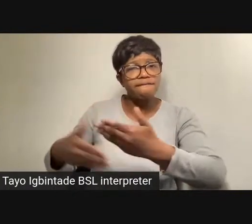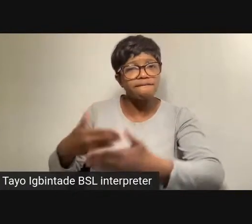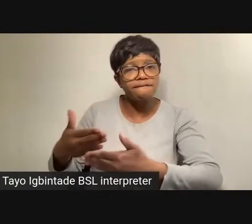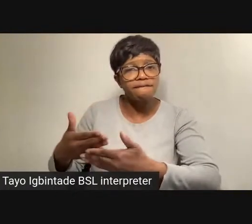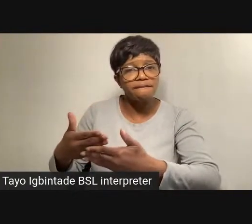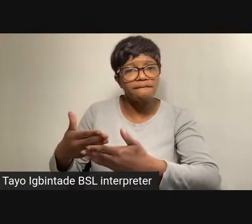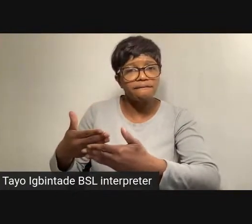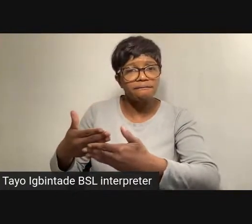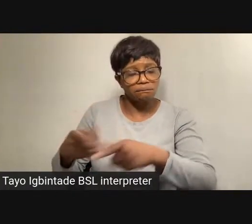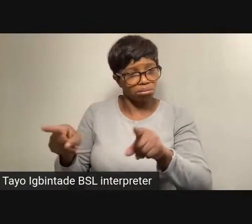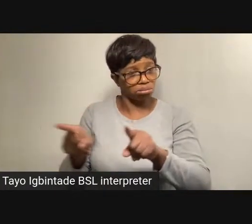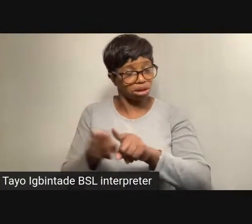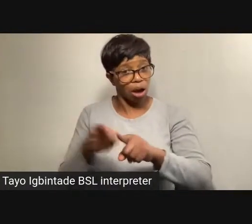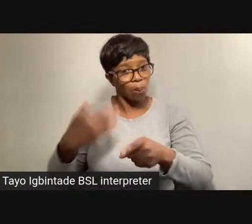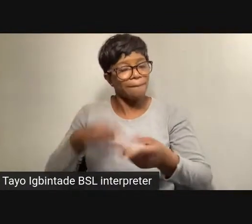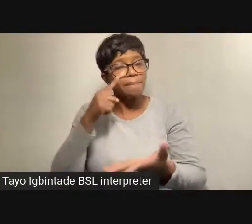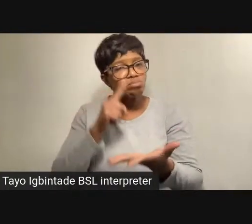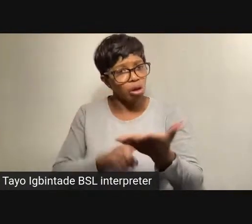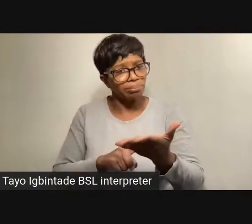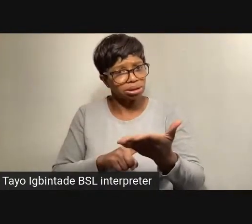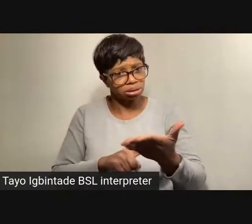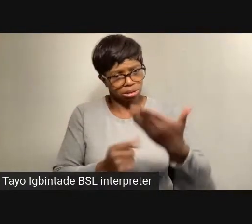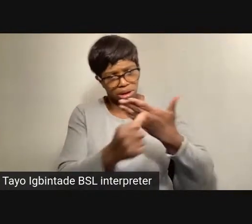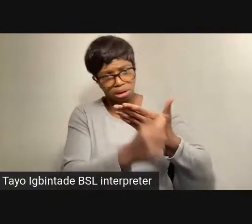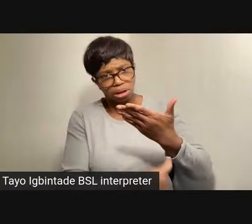we are promised in Scripture?